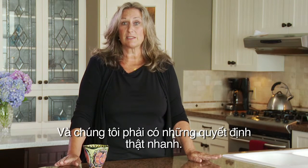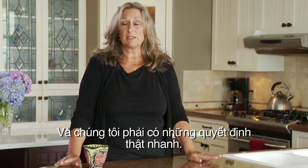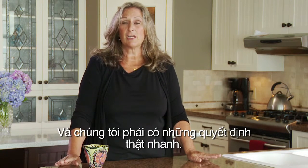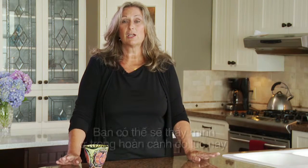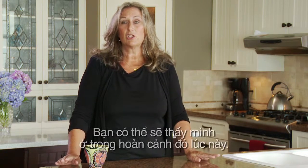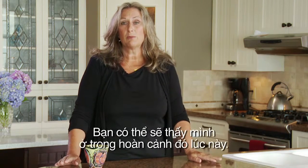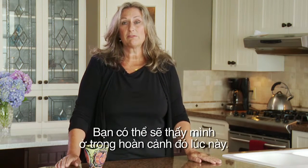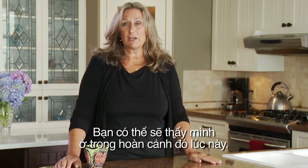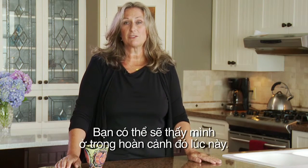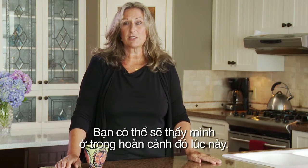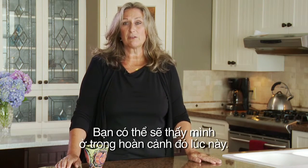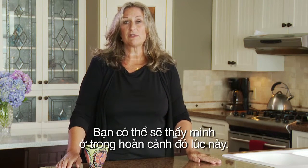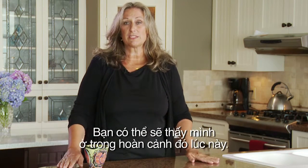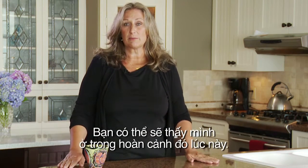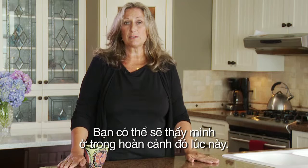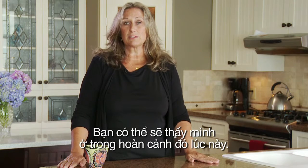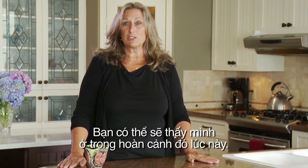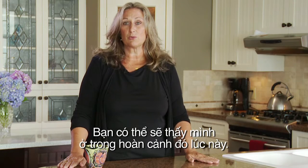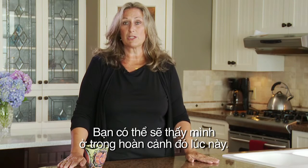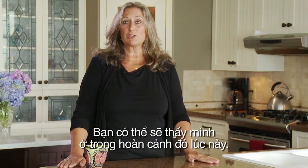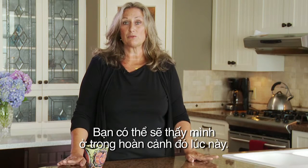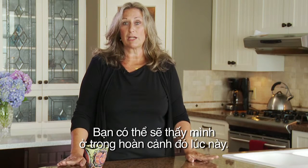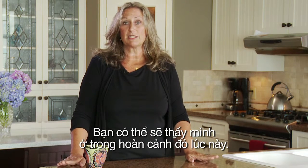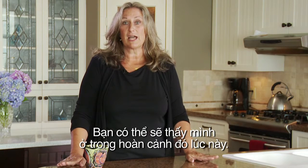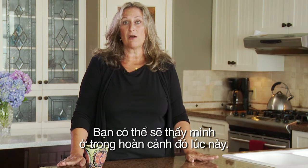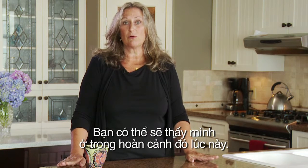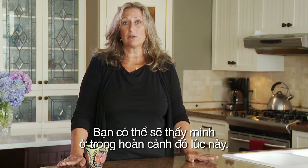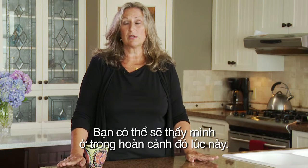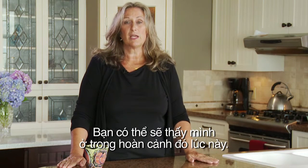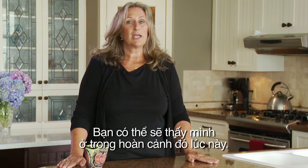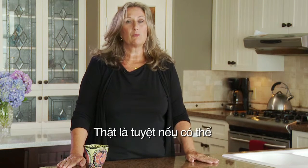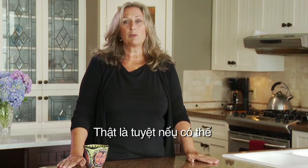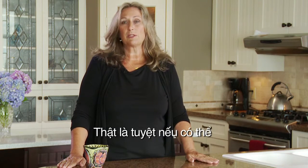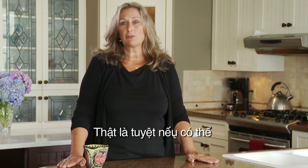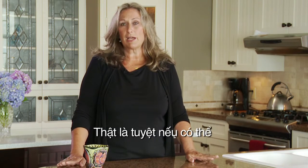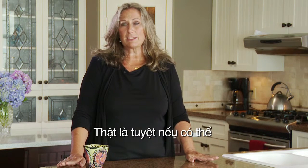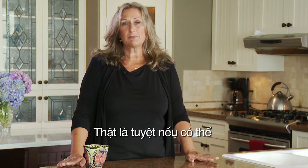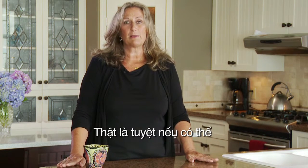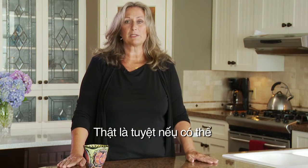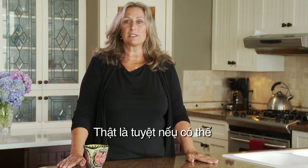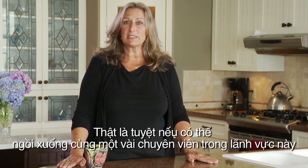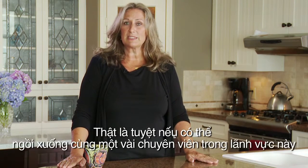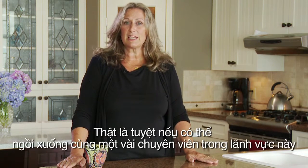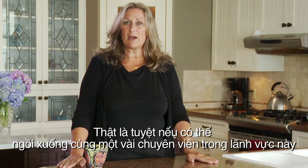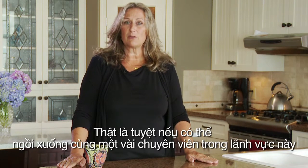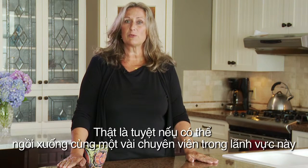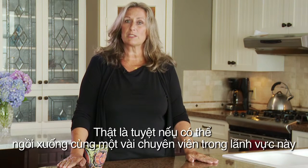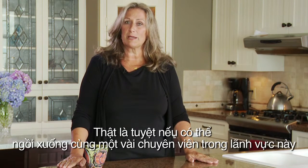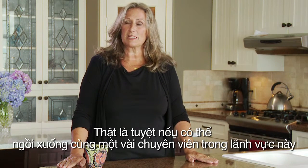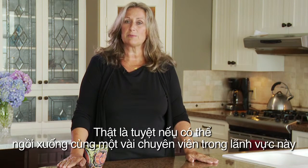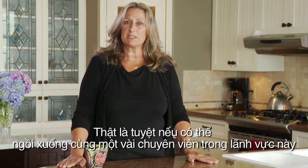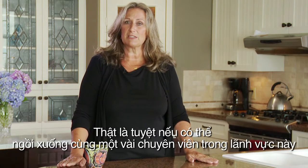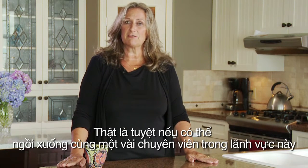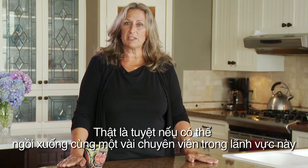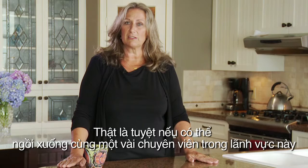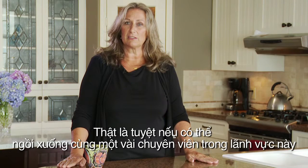You might find yourself in a similar situation right now. It would have been great to be able to sit down with some experts in the field.